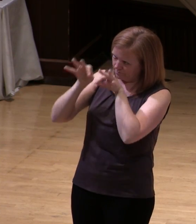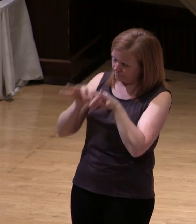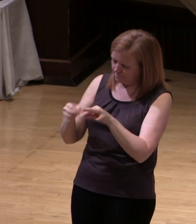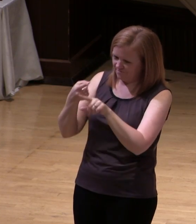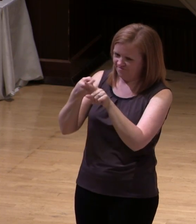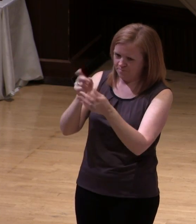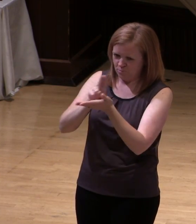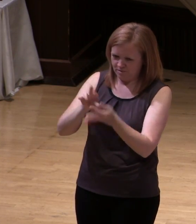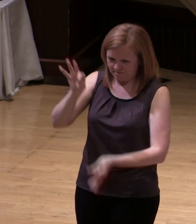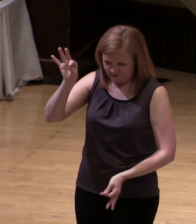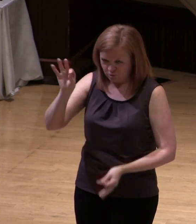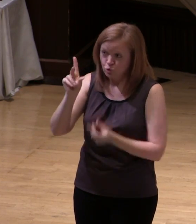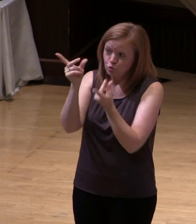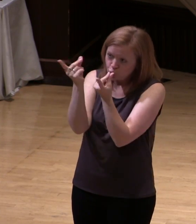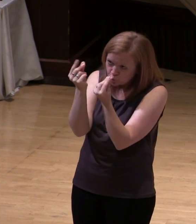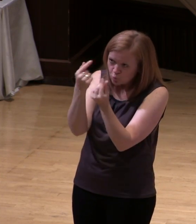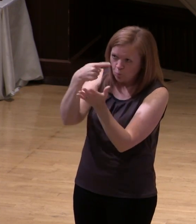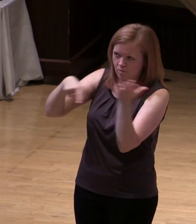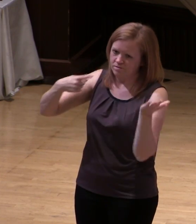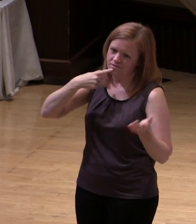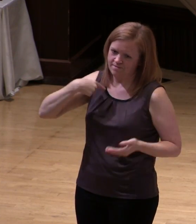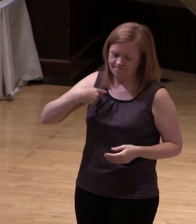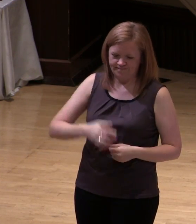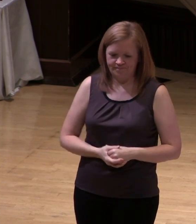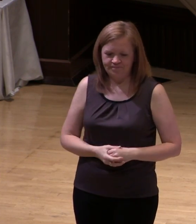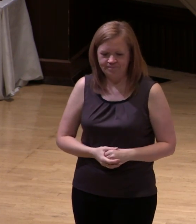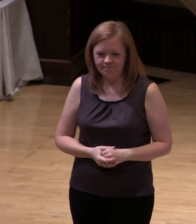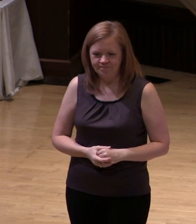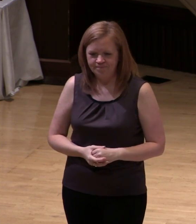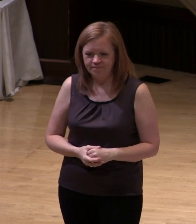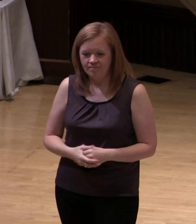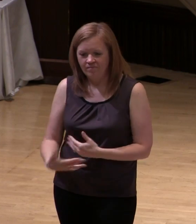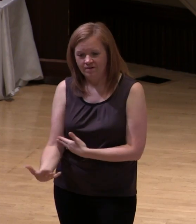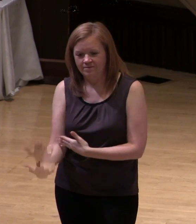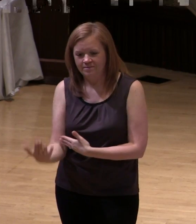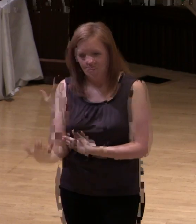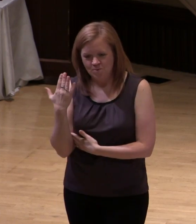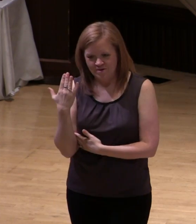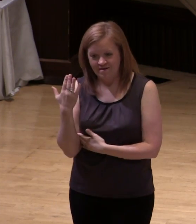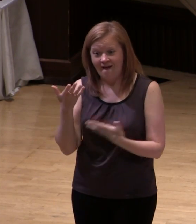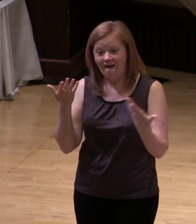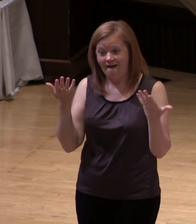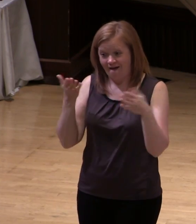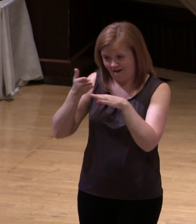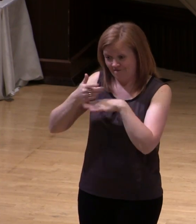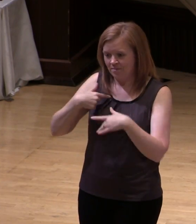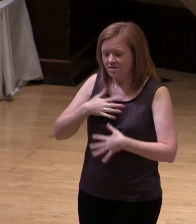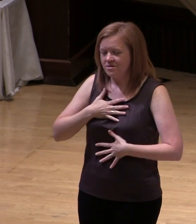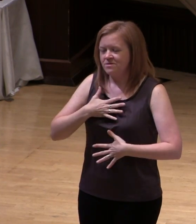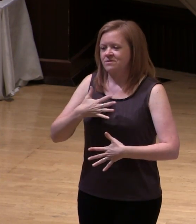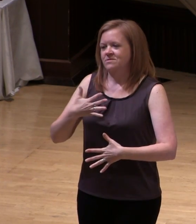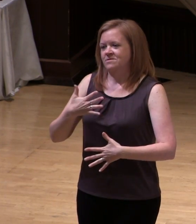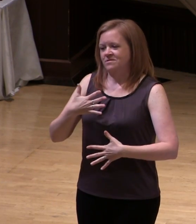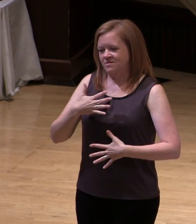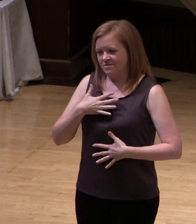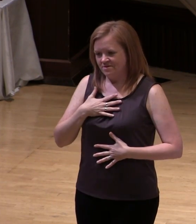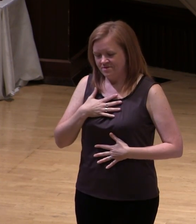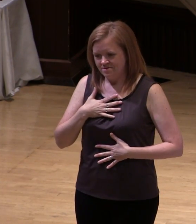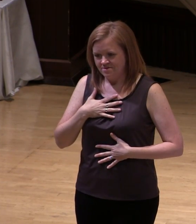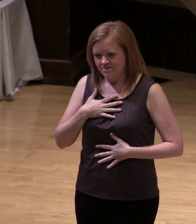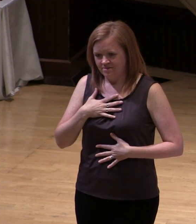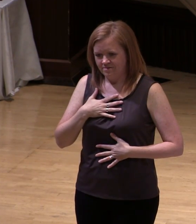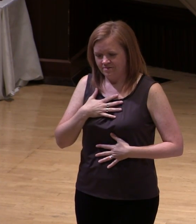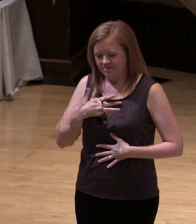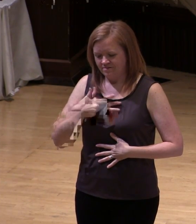us. Do what it says. This morning, after breathing in the Holy Spirit, I found